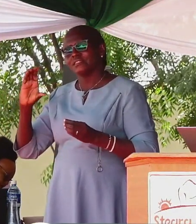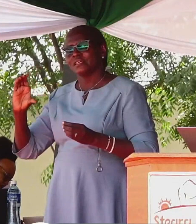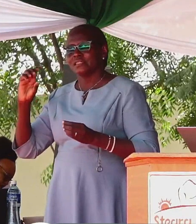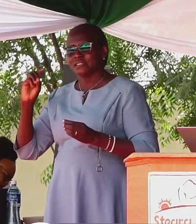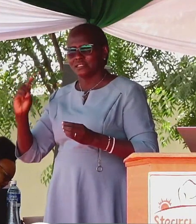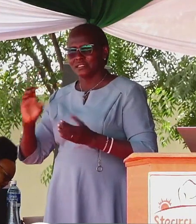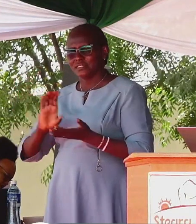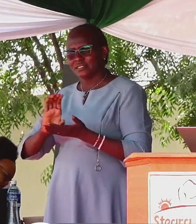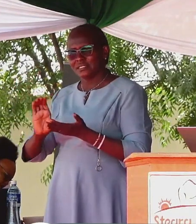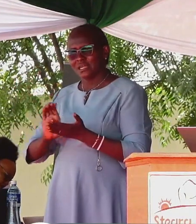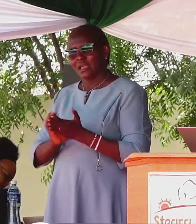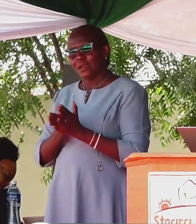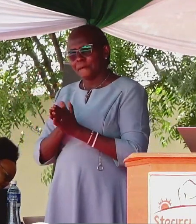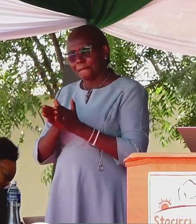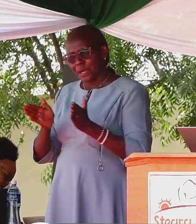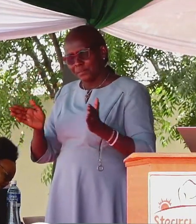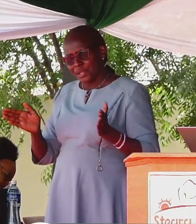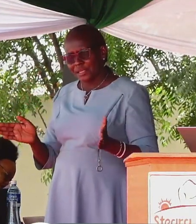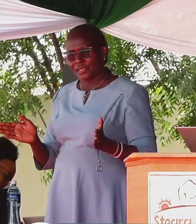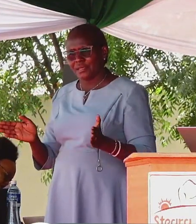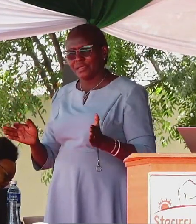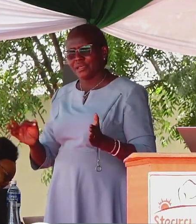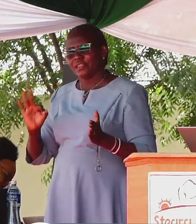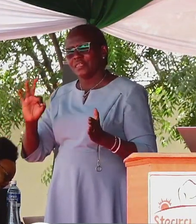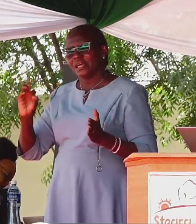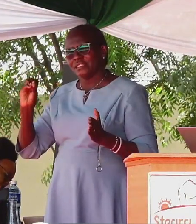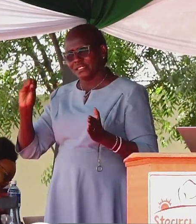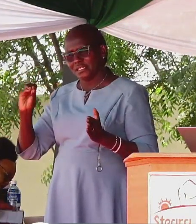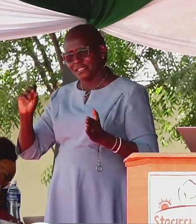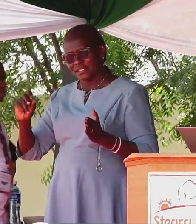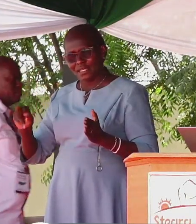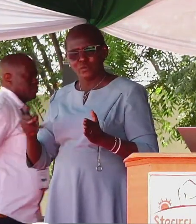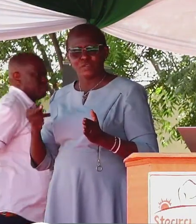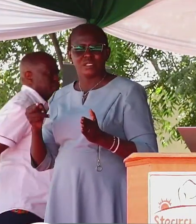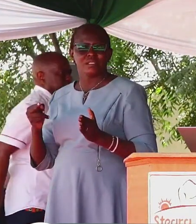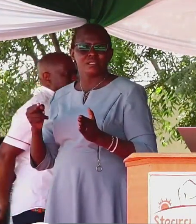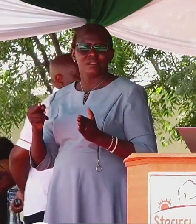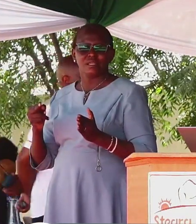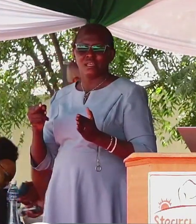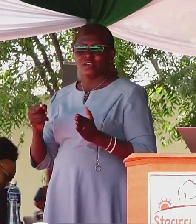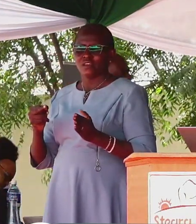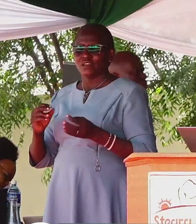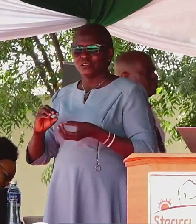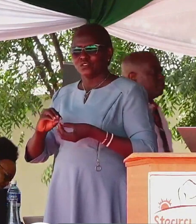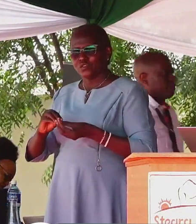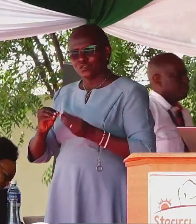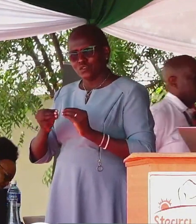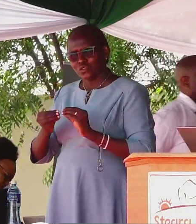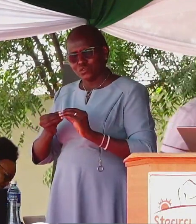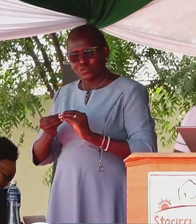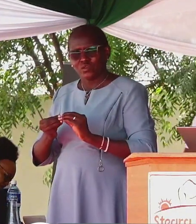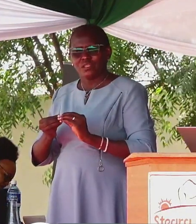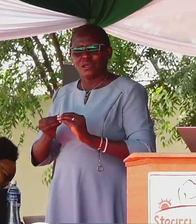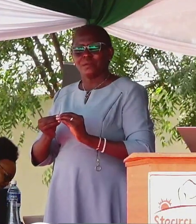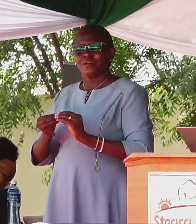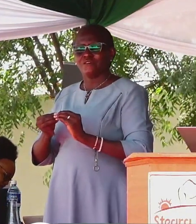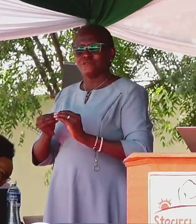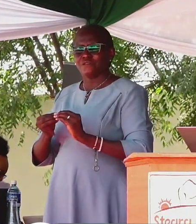before, the public ones are about 30,000. We have a total number of